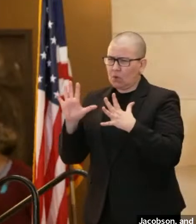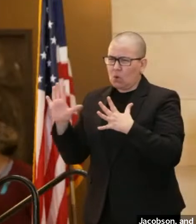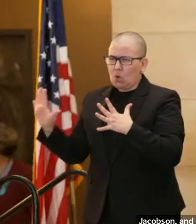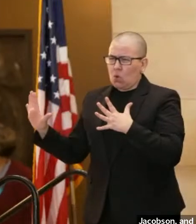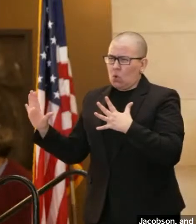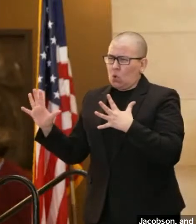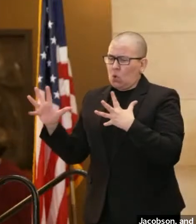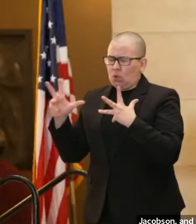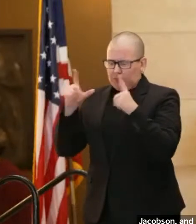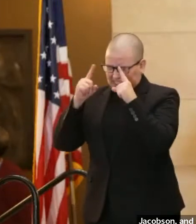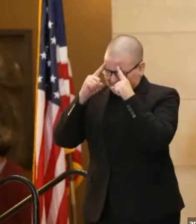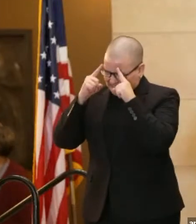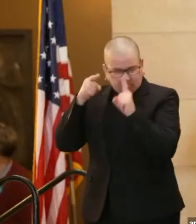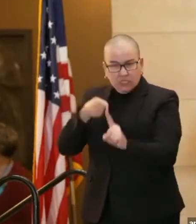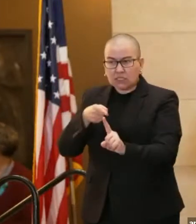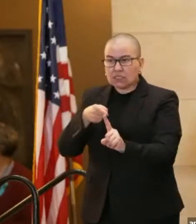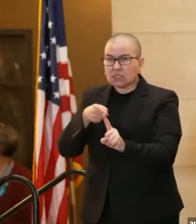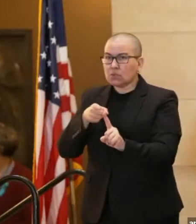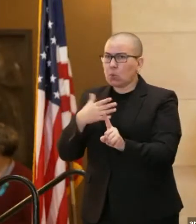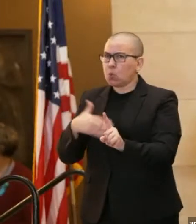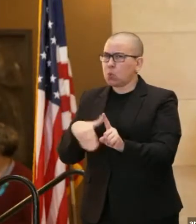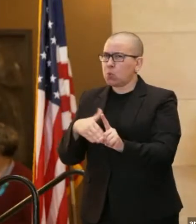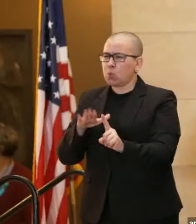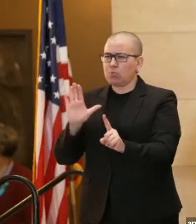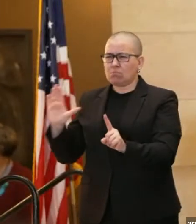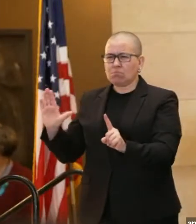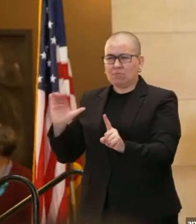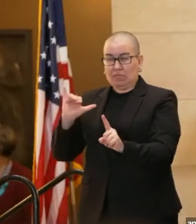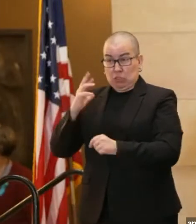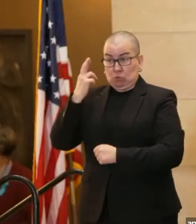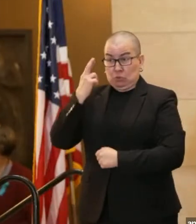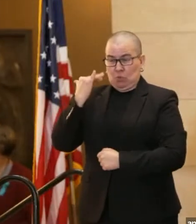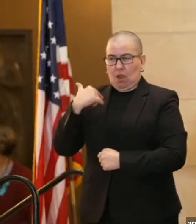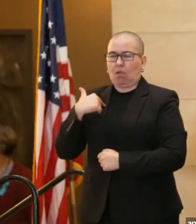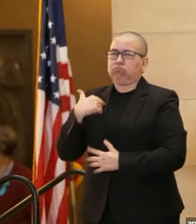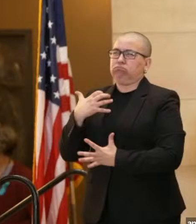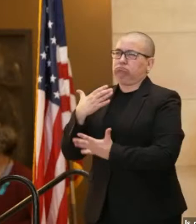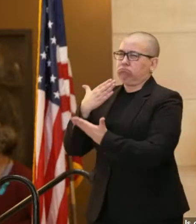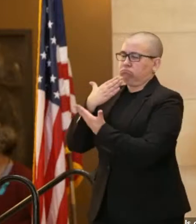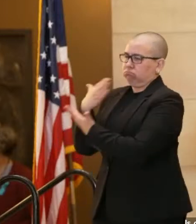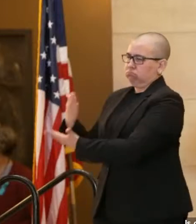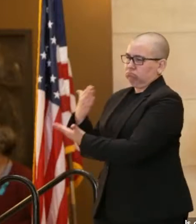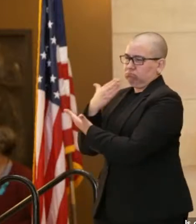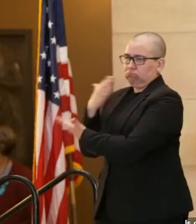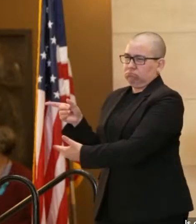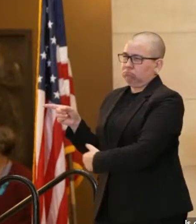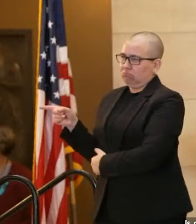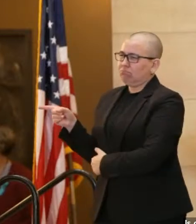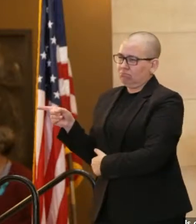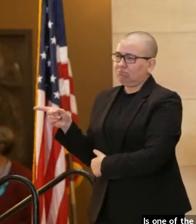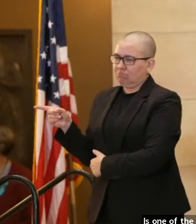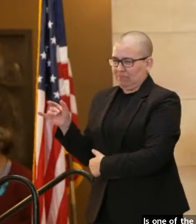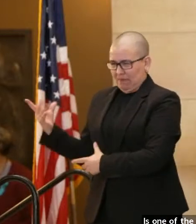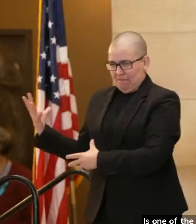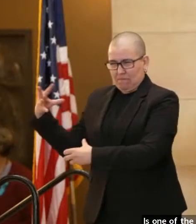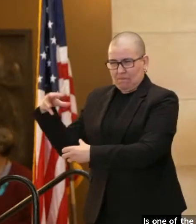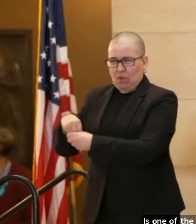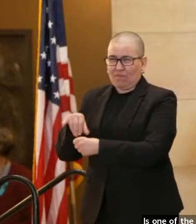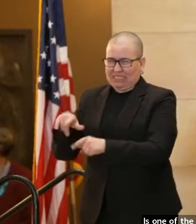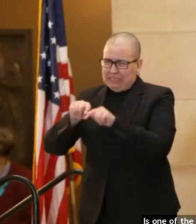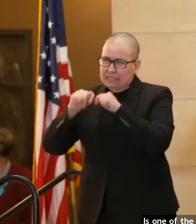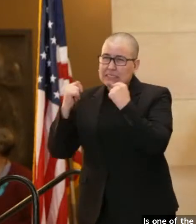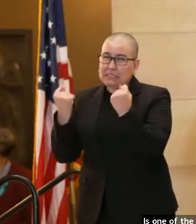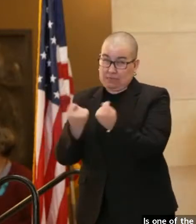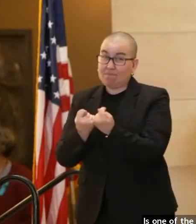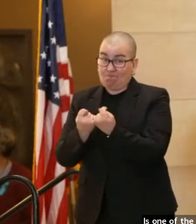work is one of the reasons I am so grateful that he is in this role and working on our team. I think of